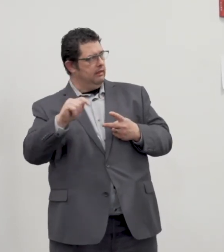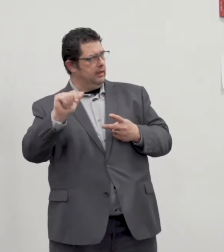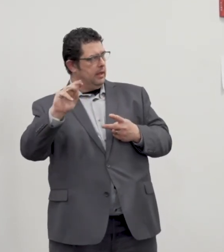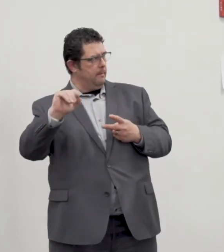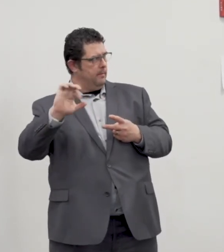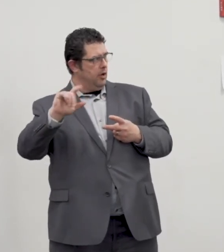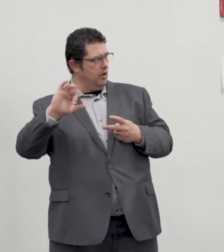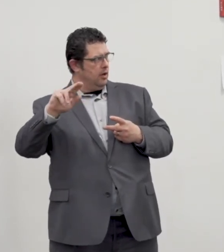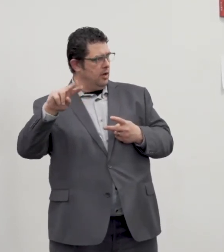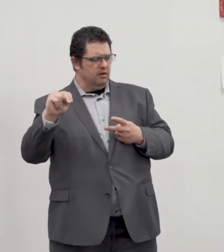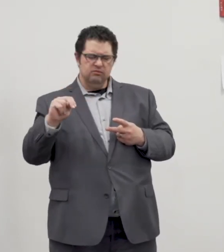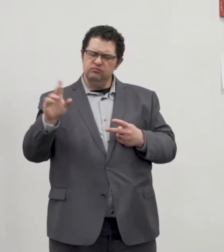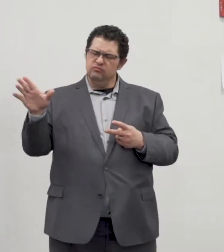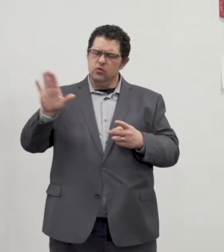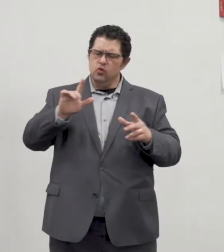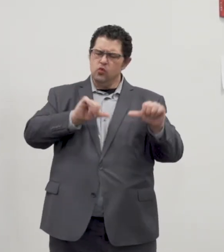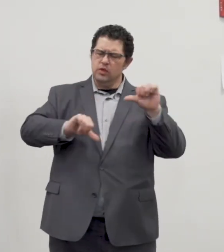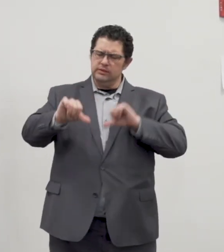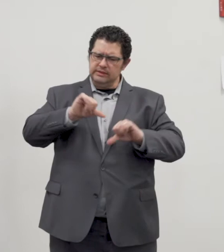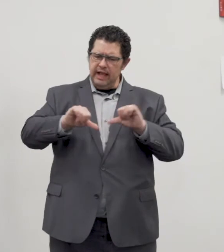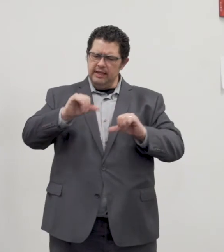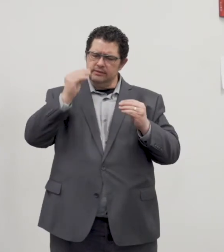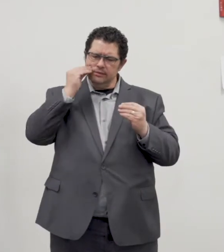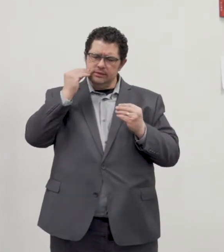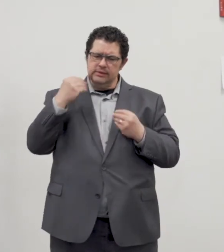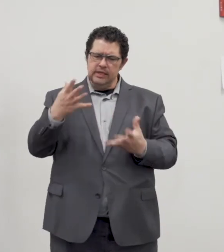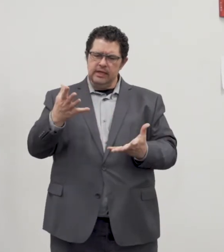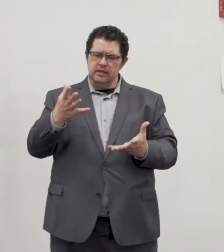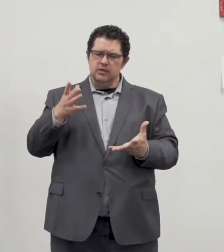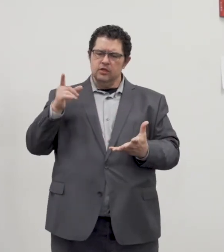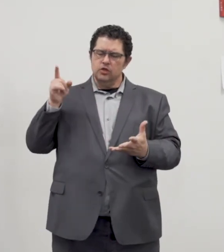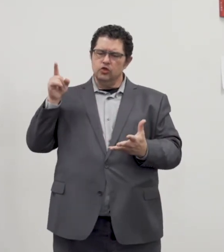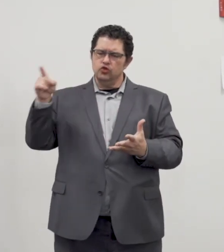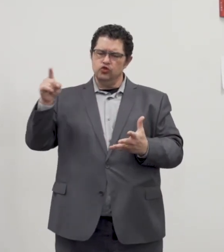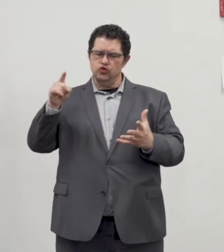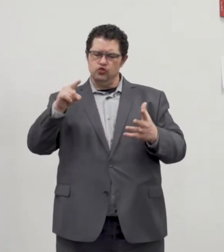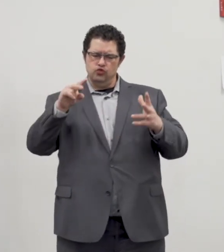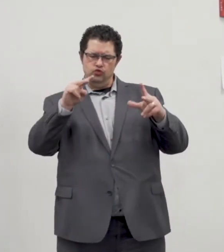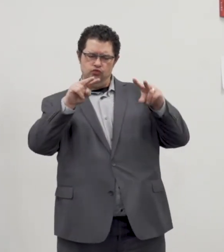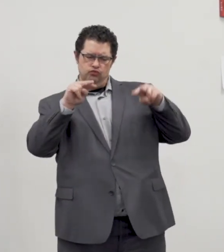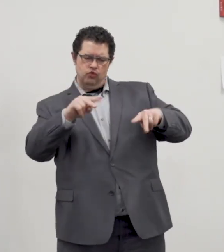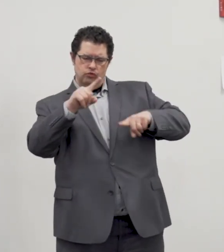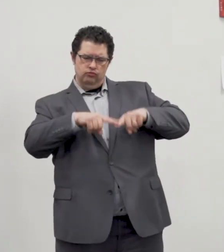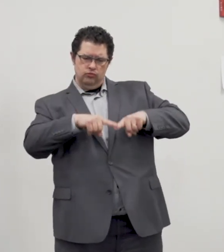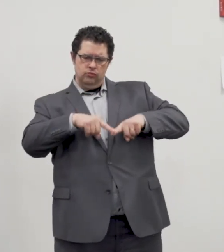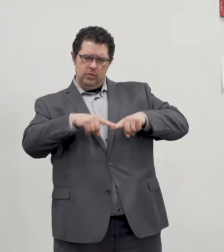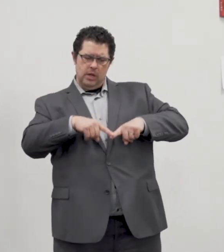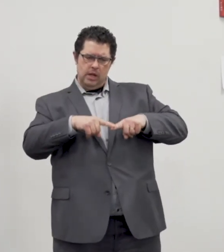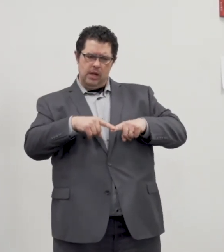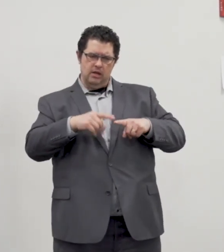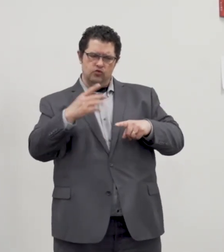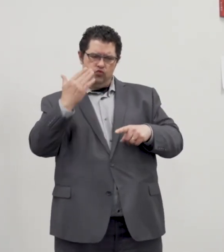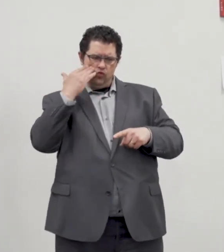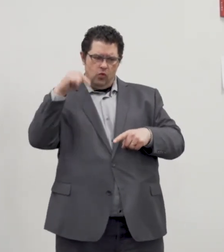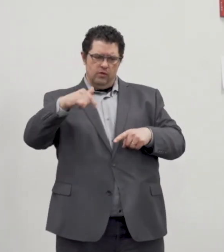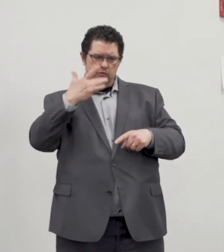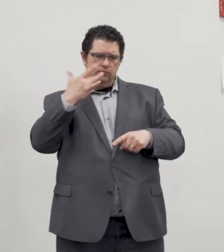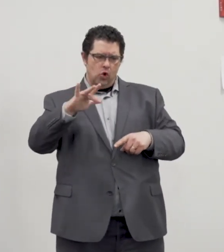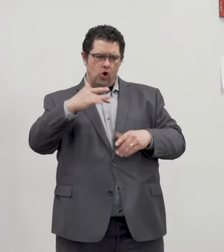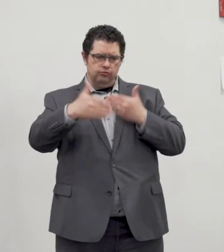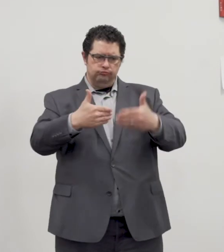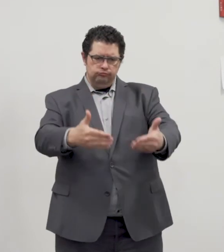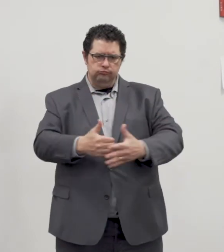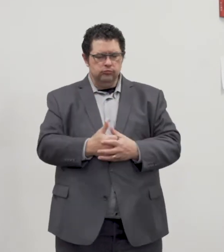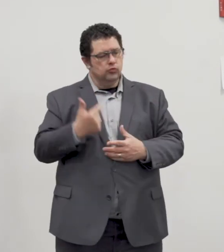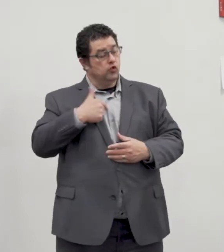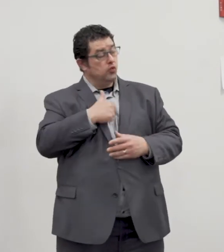data do you look at in being confident that this is the right time for it? And we're going to watch the hospital trends, more importantly,